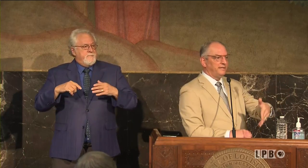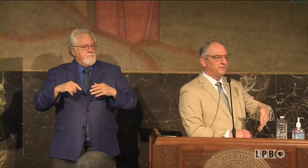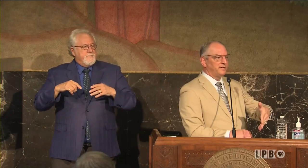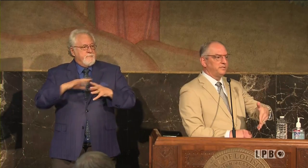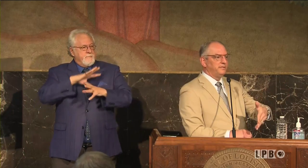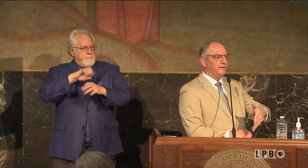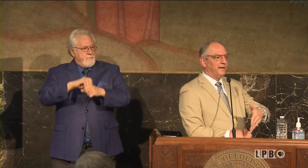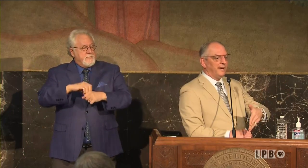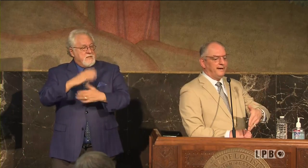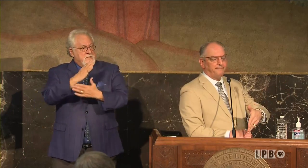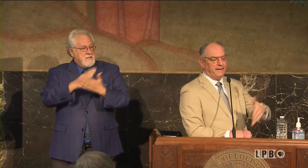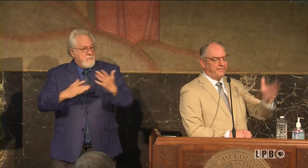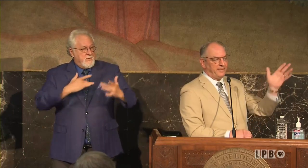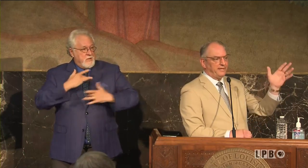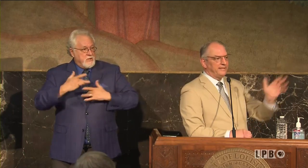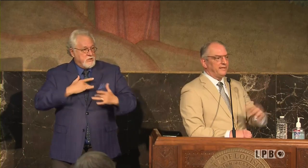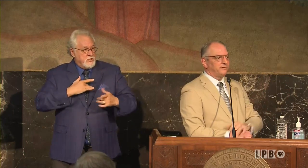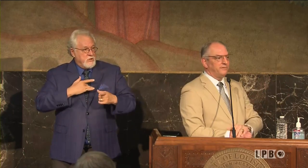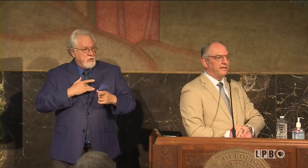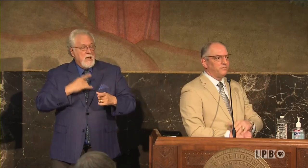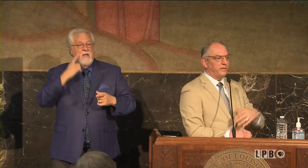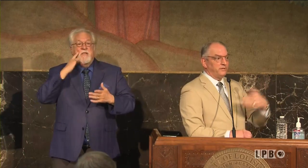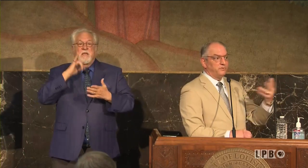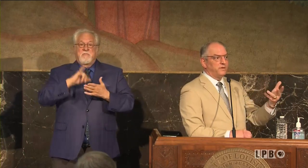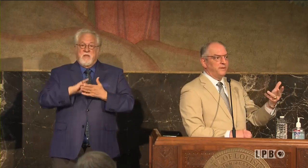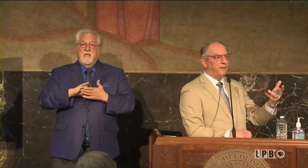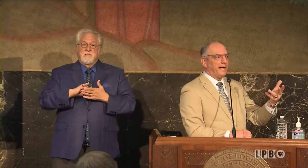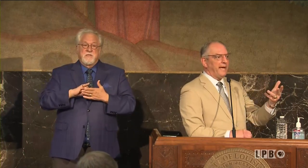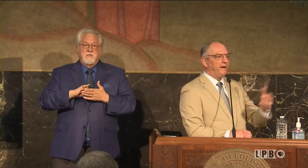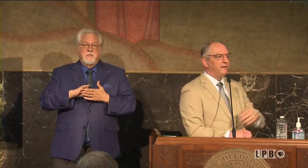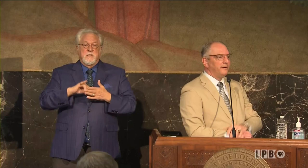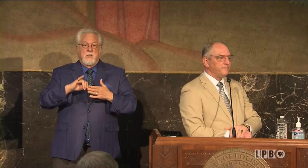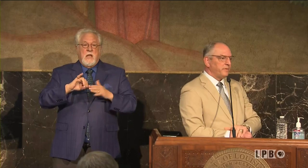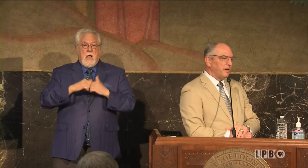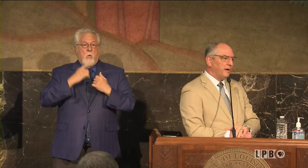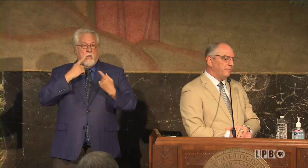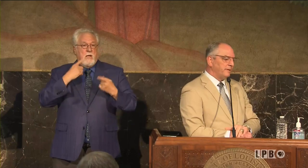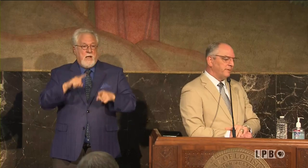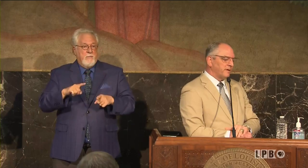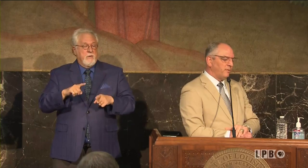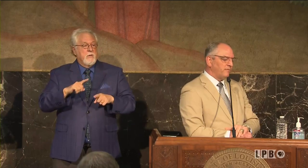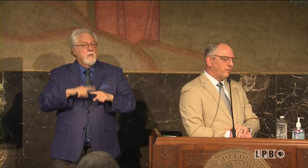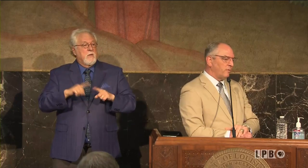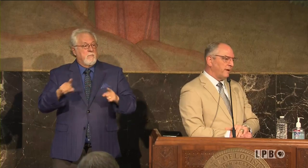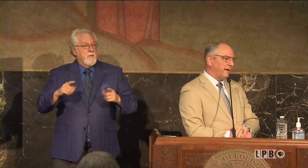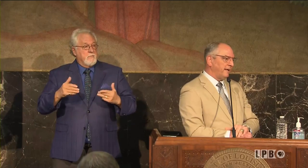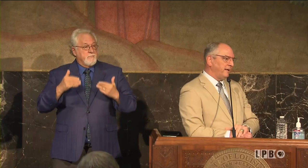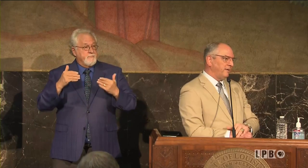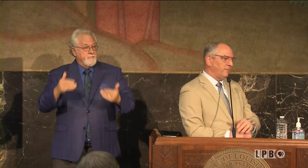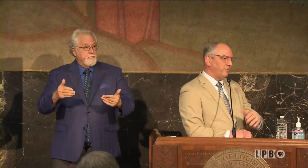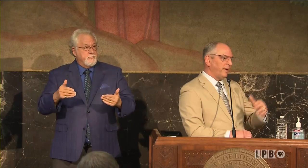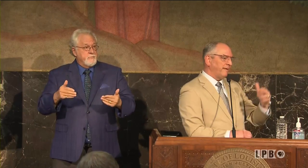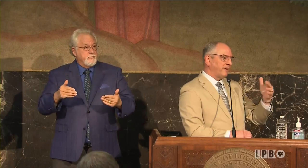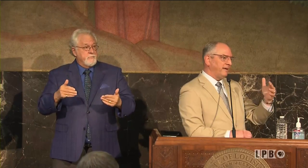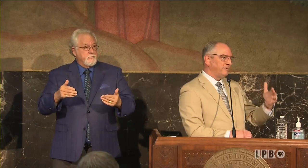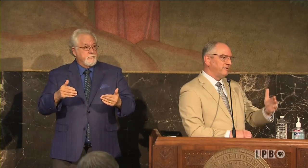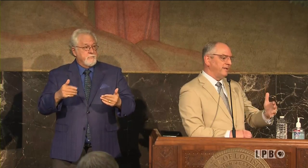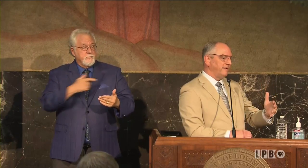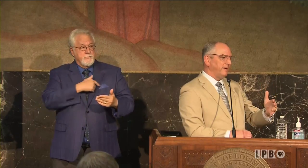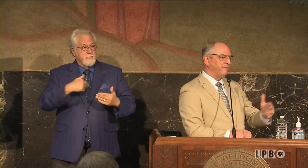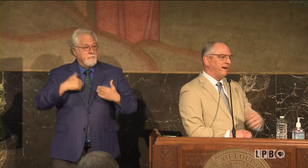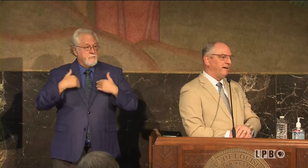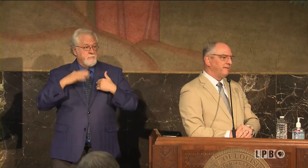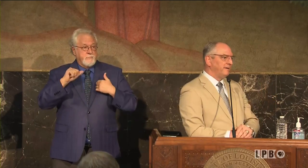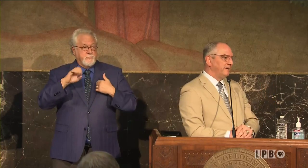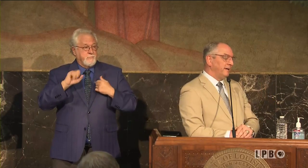in this session. I think that's the way this is going to play out. But going forward, you know, we have cases that